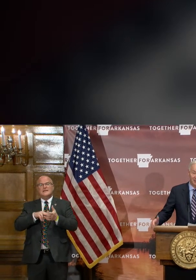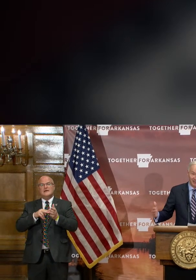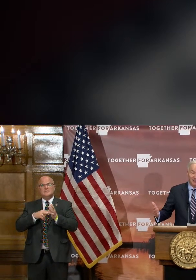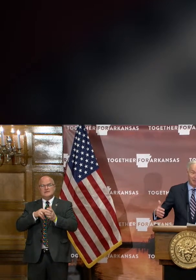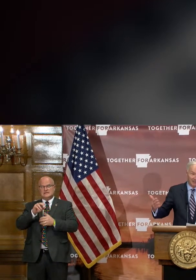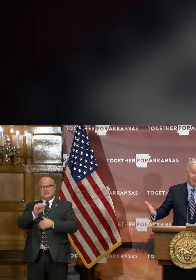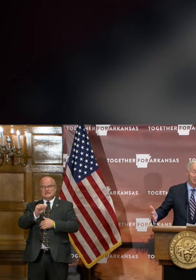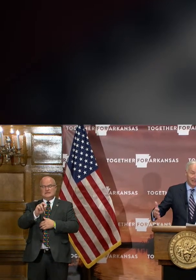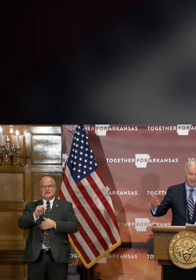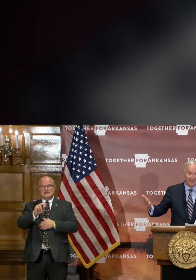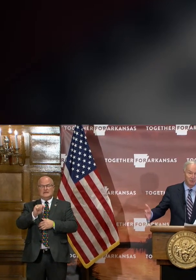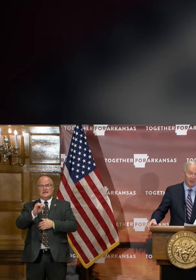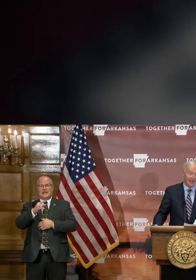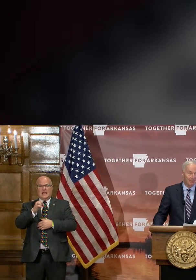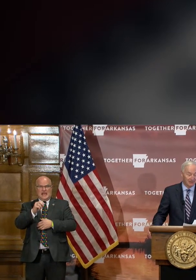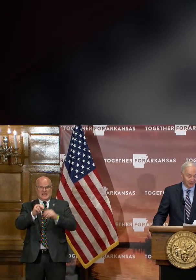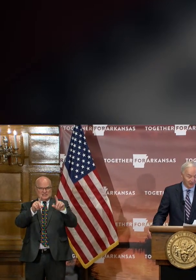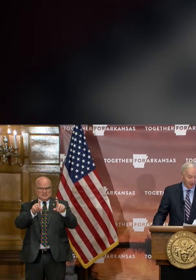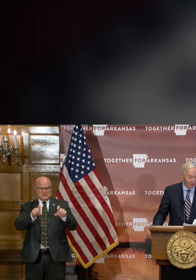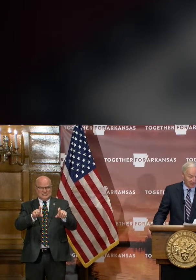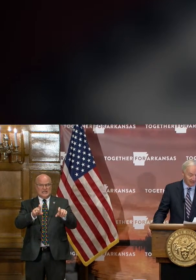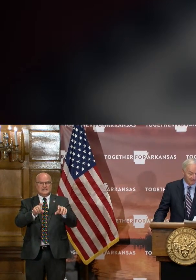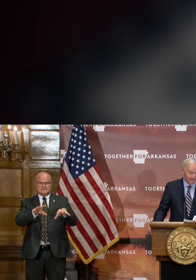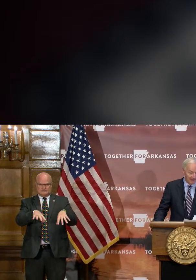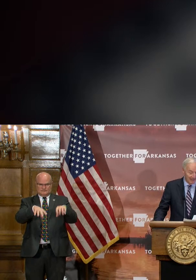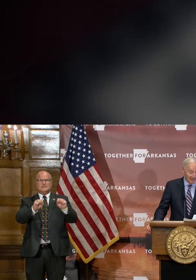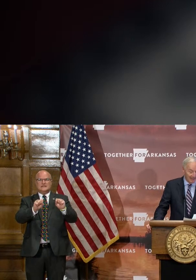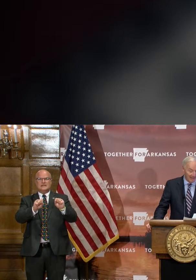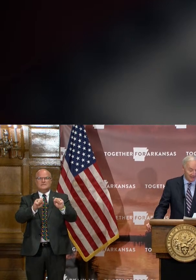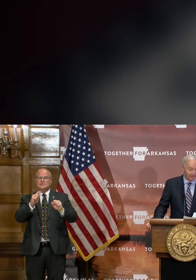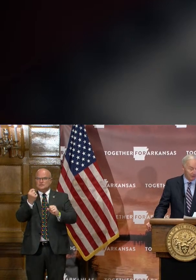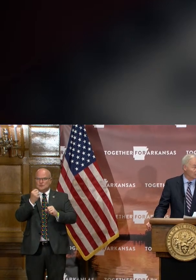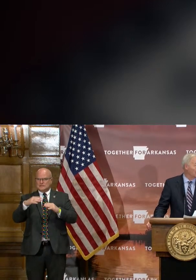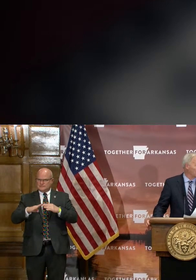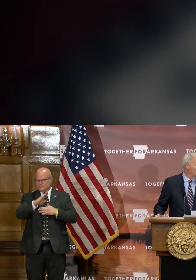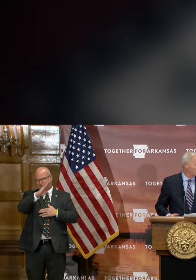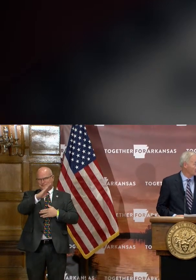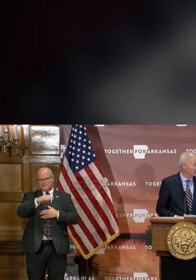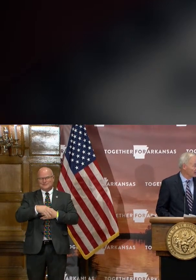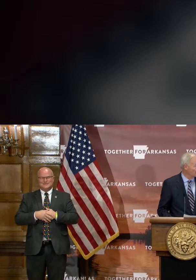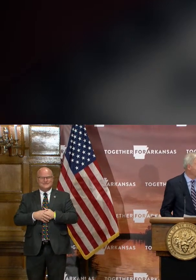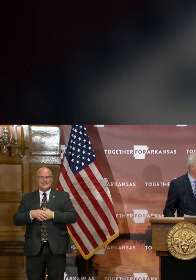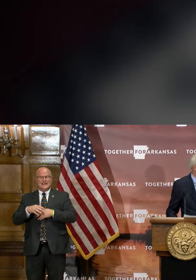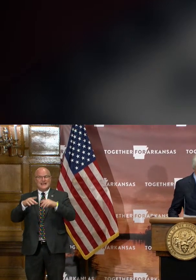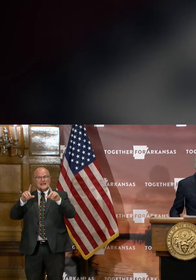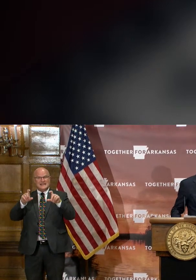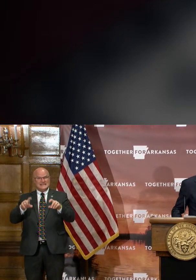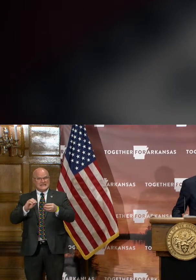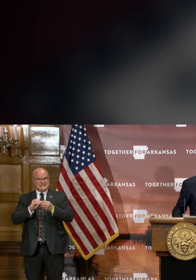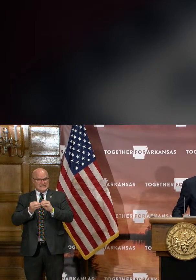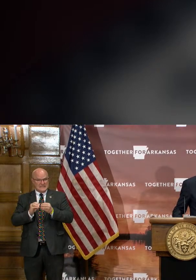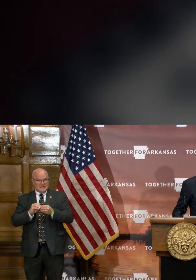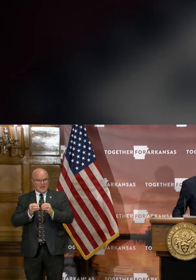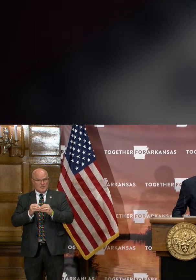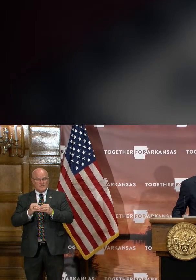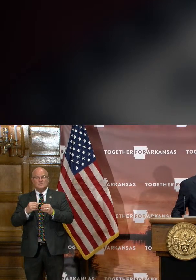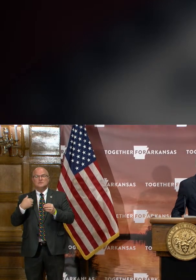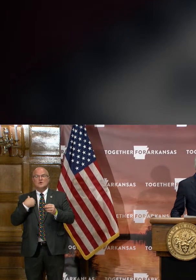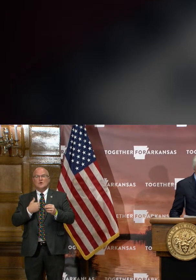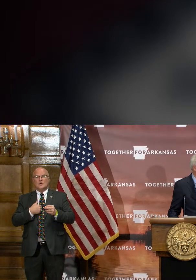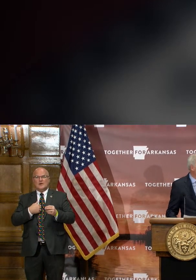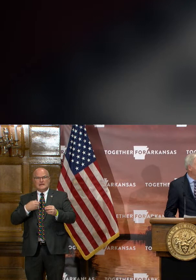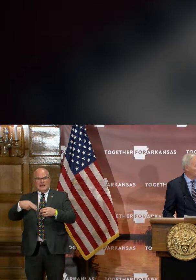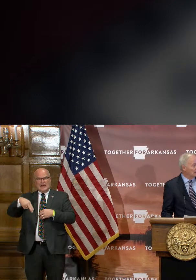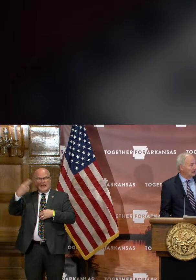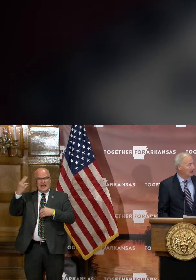antigen testing is picked up again. That's what happens on a Tuesday. And if you look at our testing numbers, we've got back to a